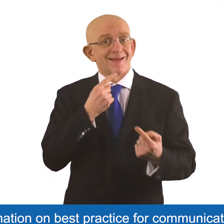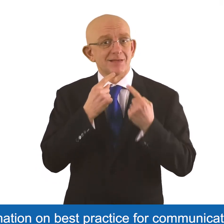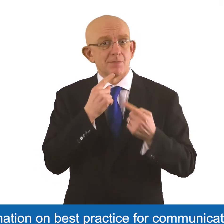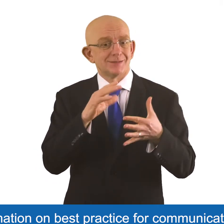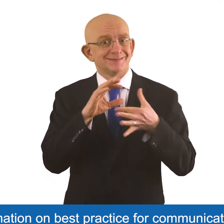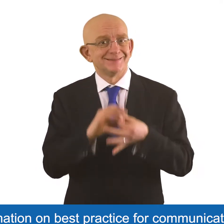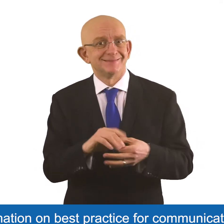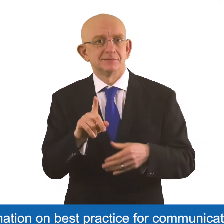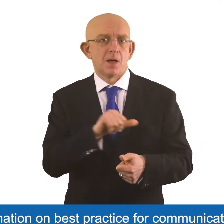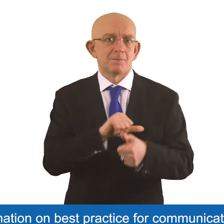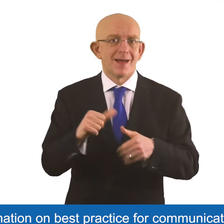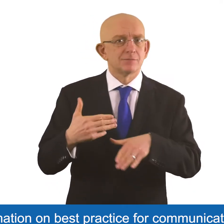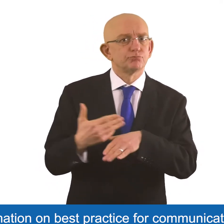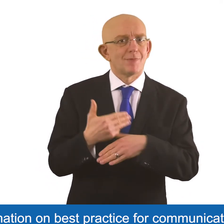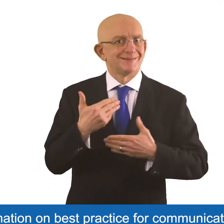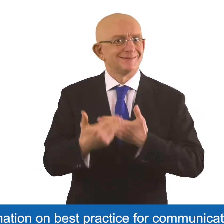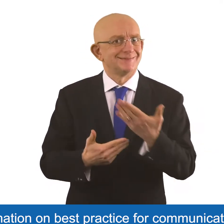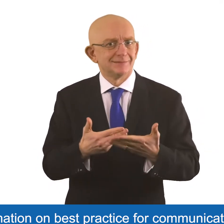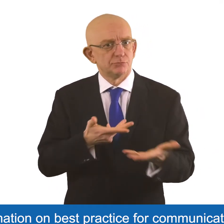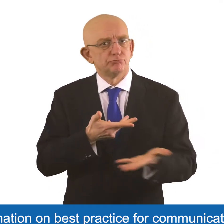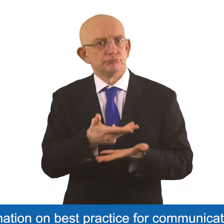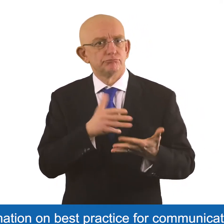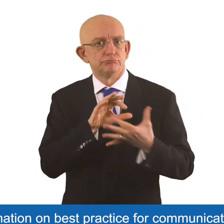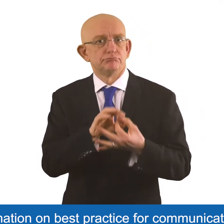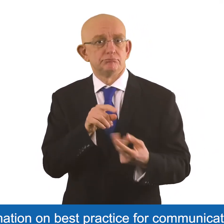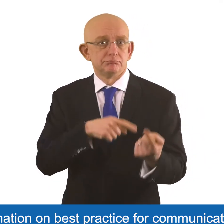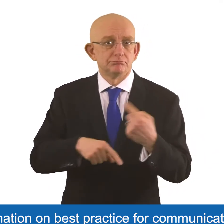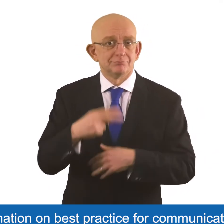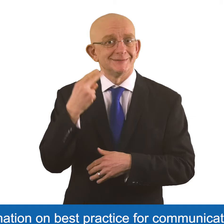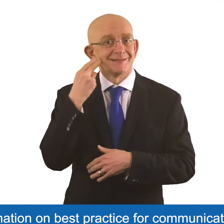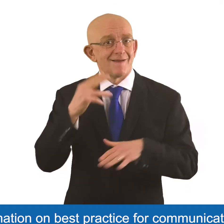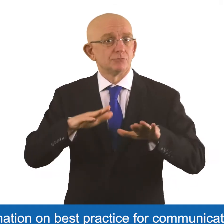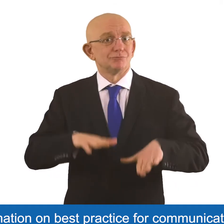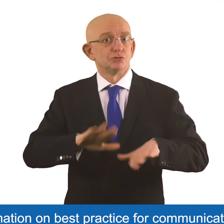Information on best practice for communicating with deaf British Sign Language signers